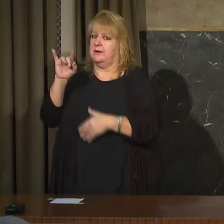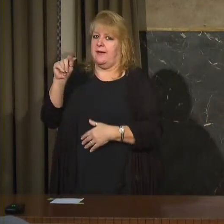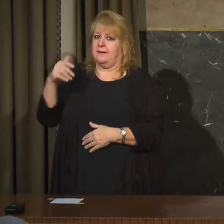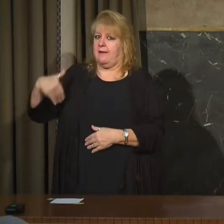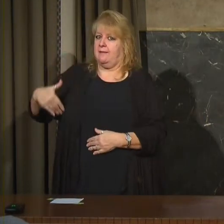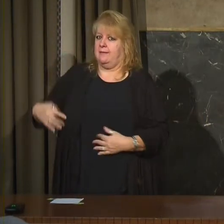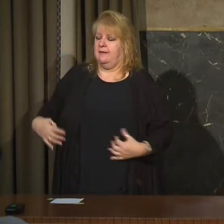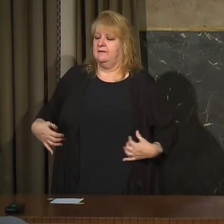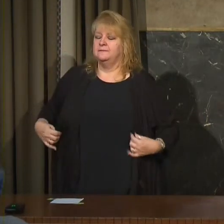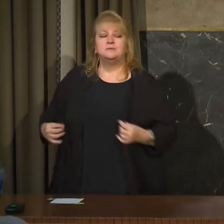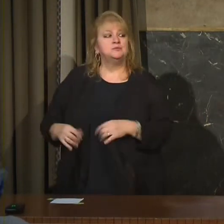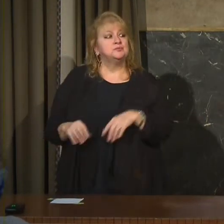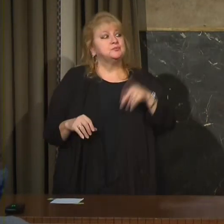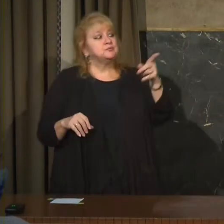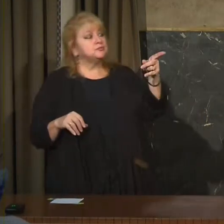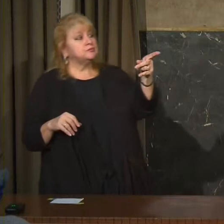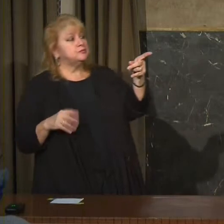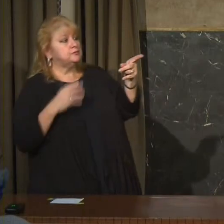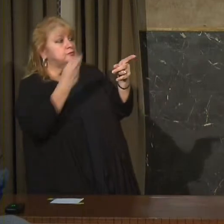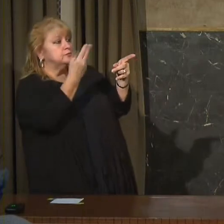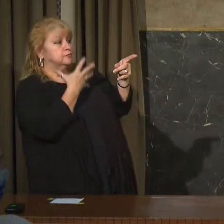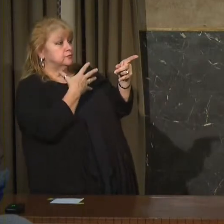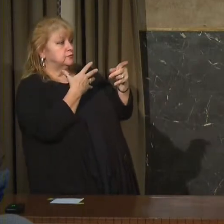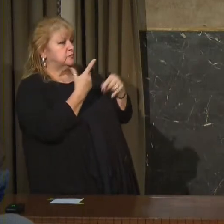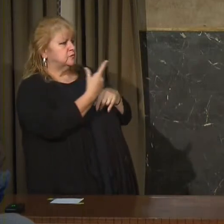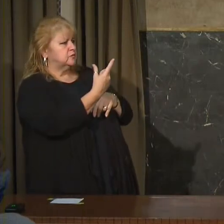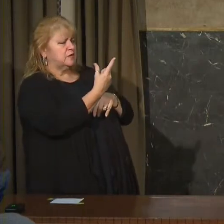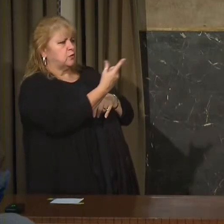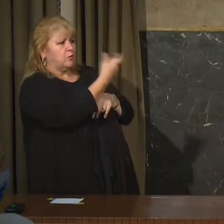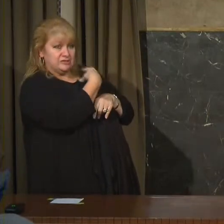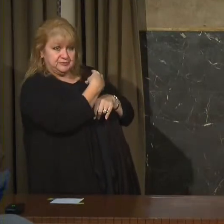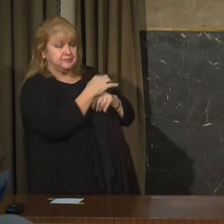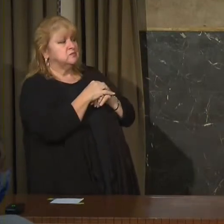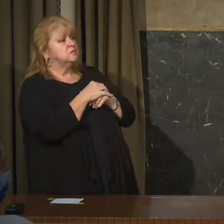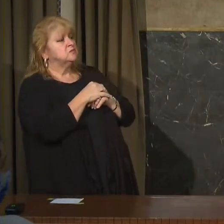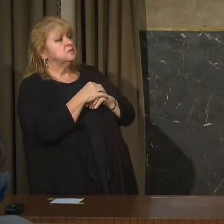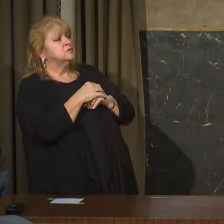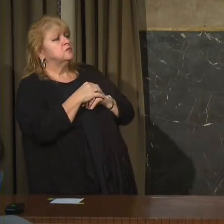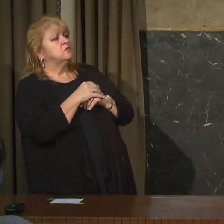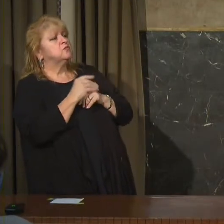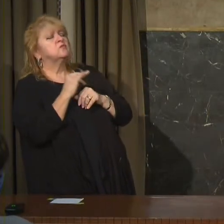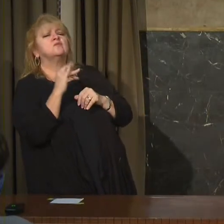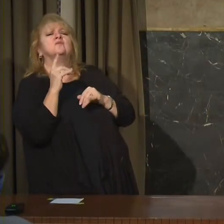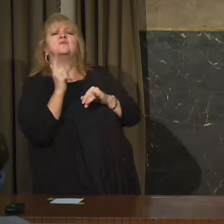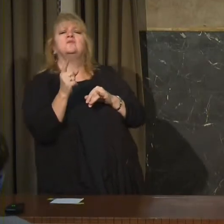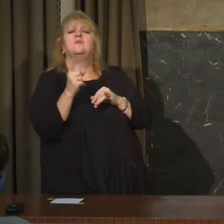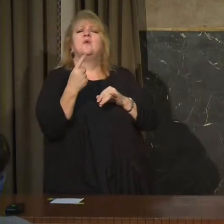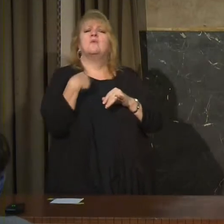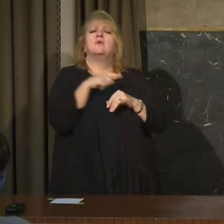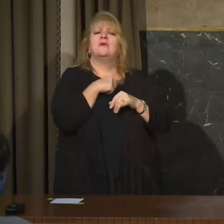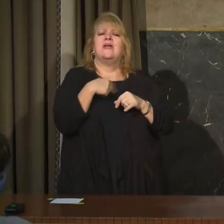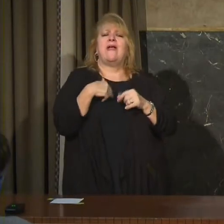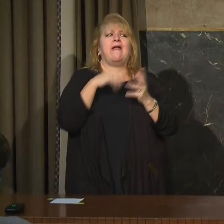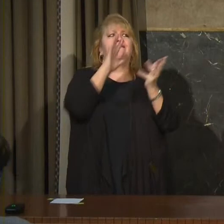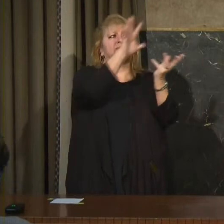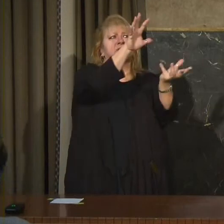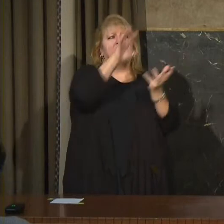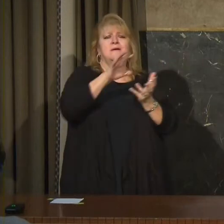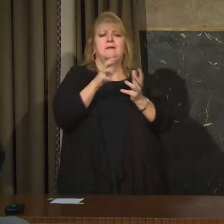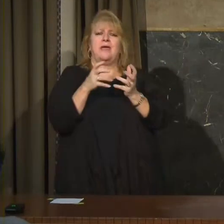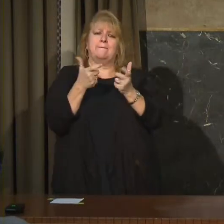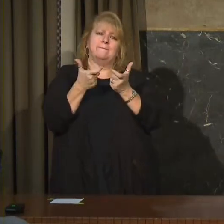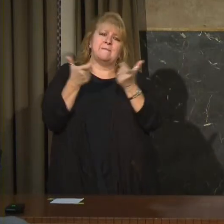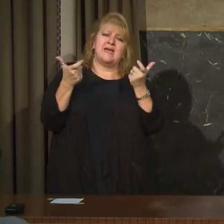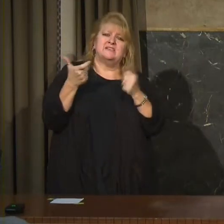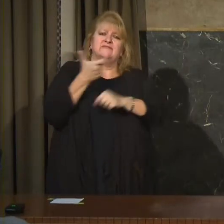Can we get any more information on what needs to happen before we get the kinds of mass vaccination programs involving the National Guard that we've been